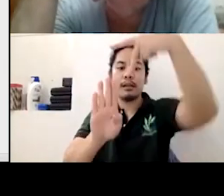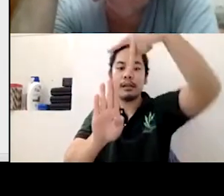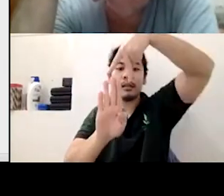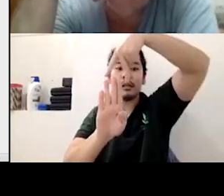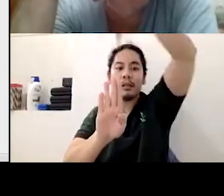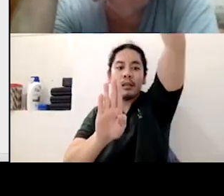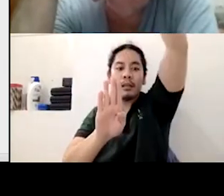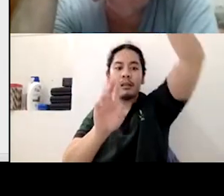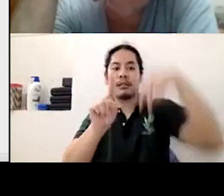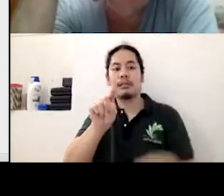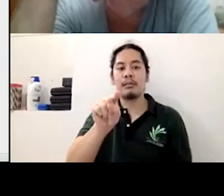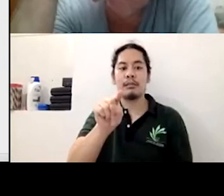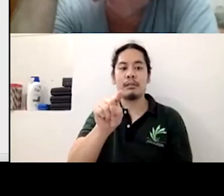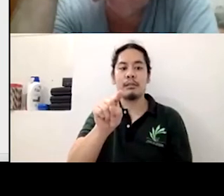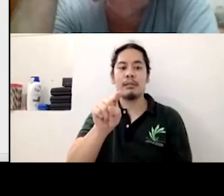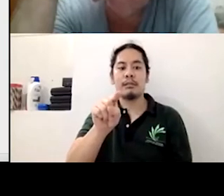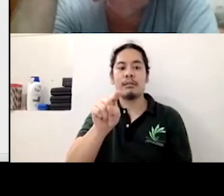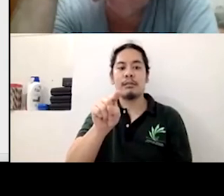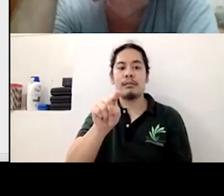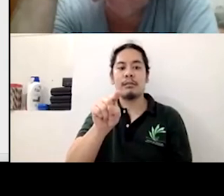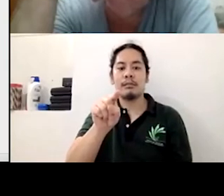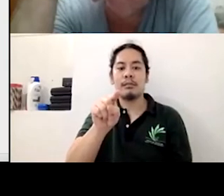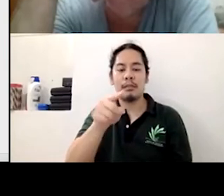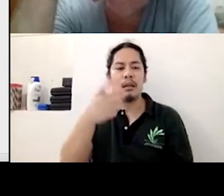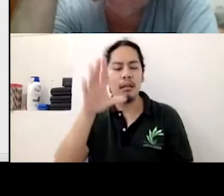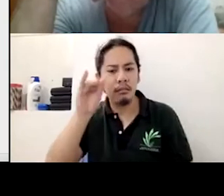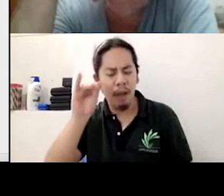it was actually an outward and upward.